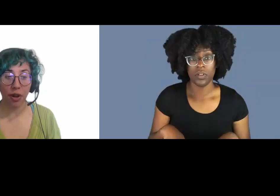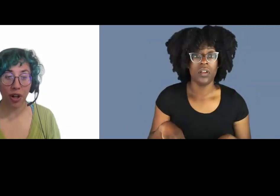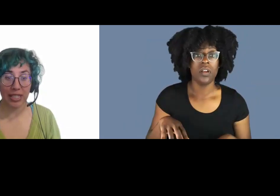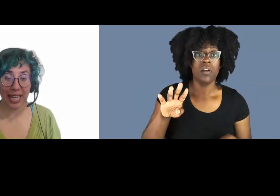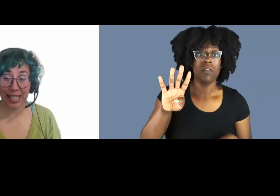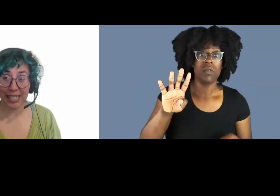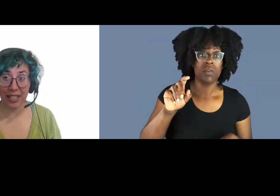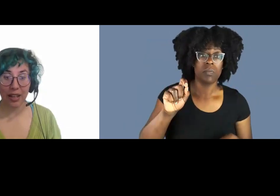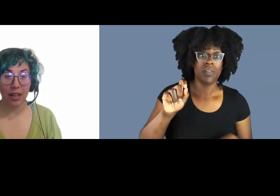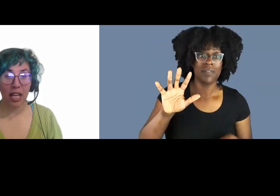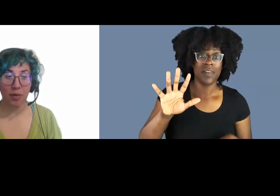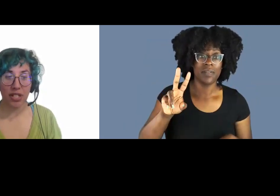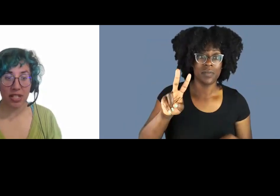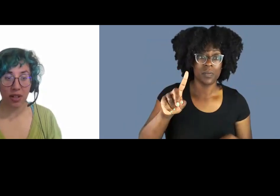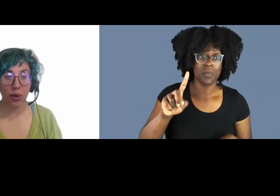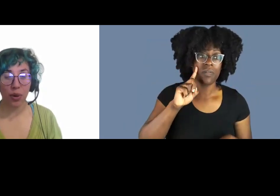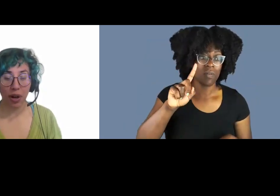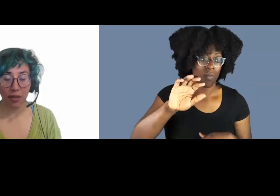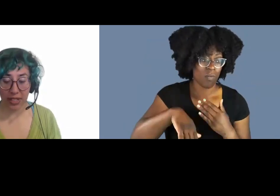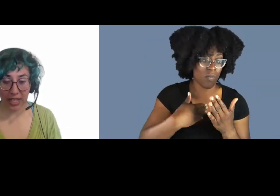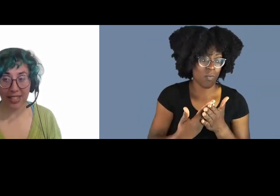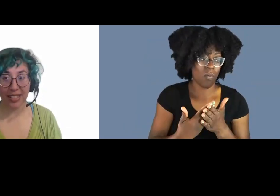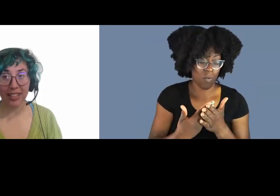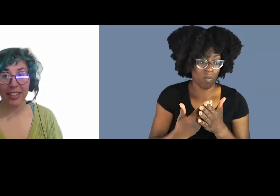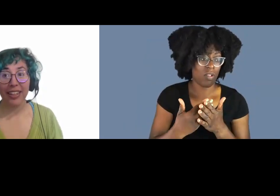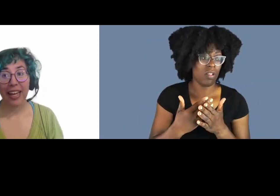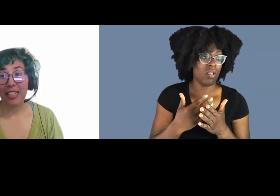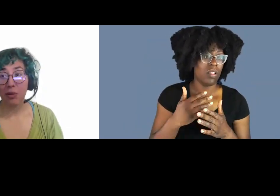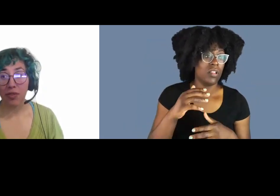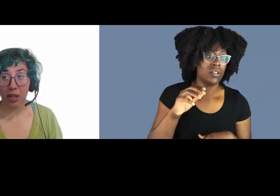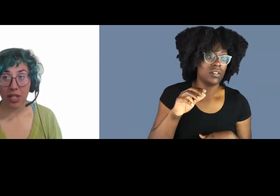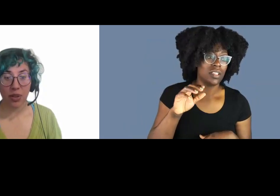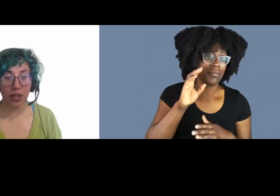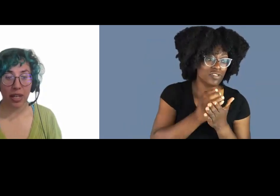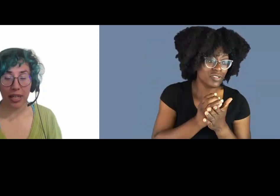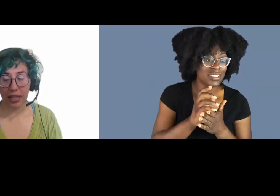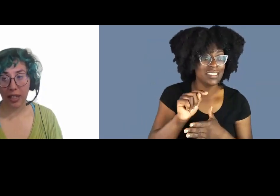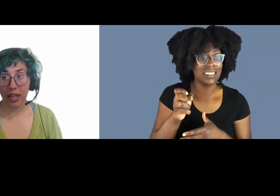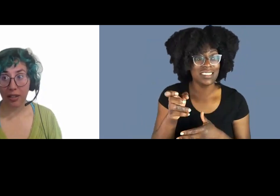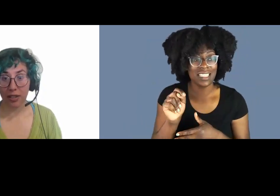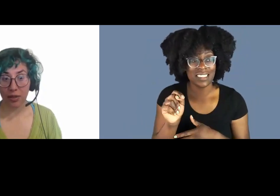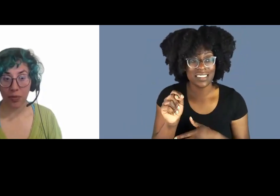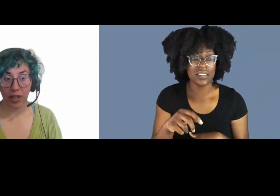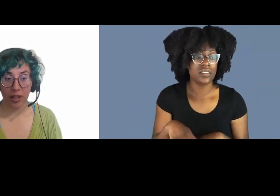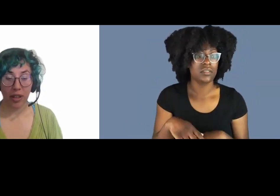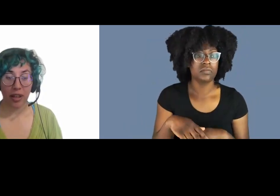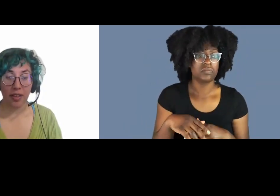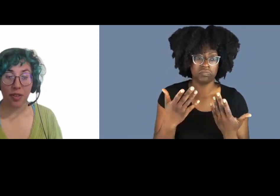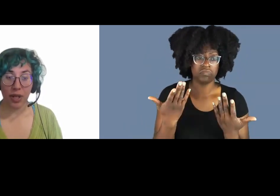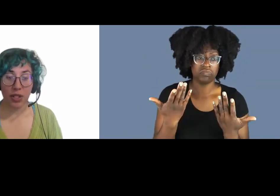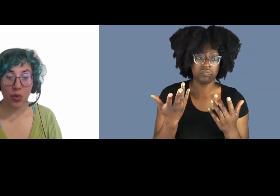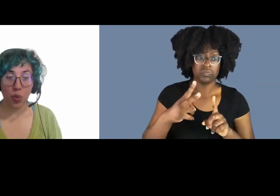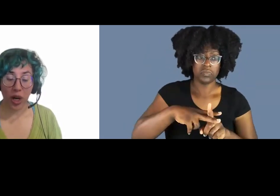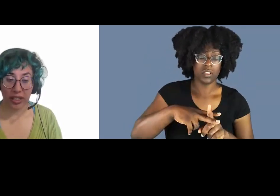4.521 for all text, images of text, any type of image or anything else.